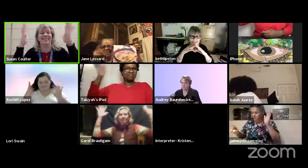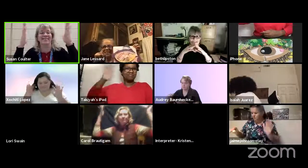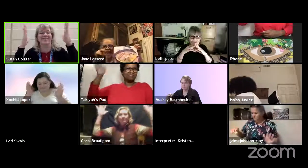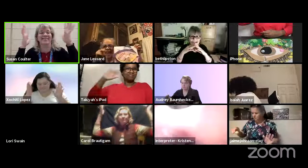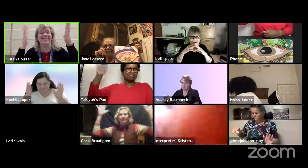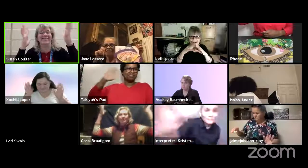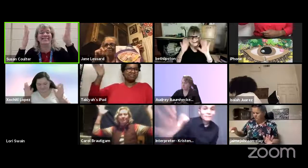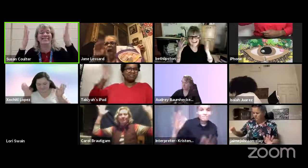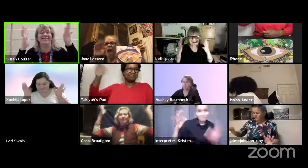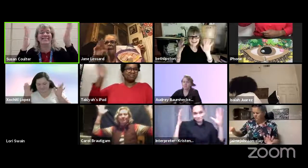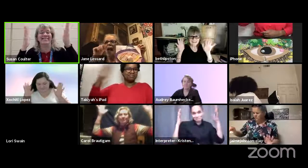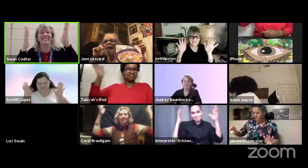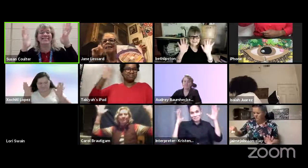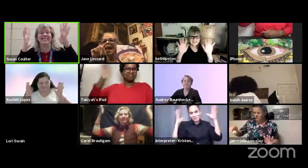Yay.